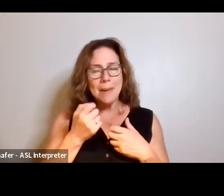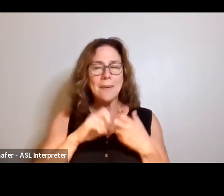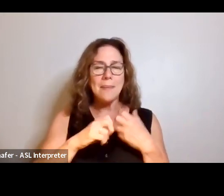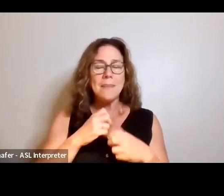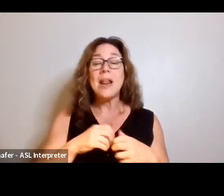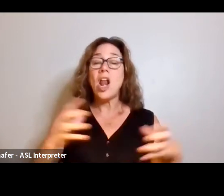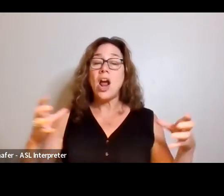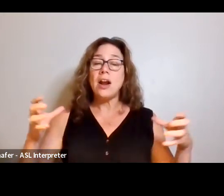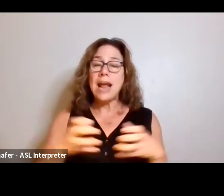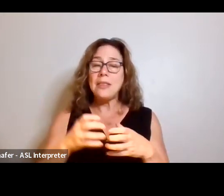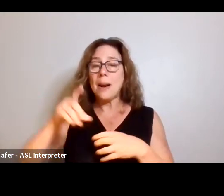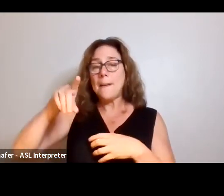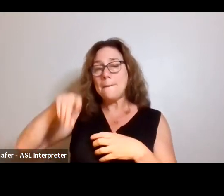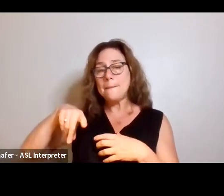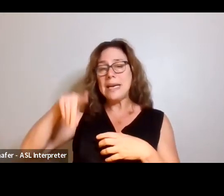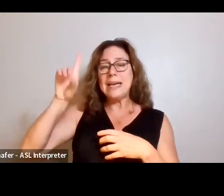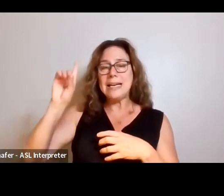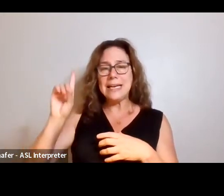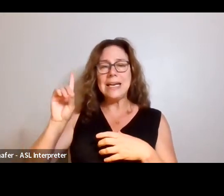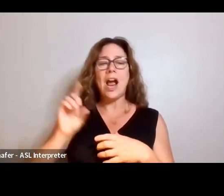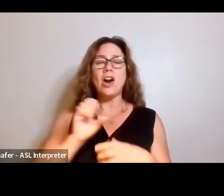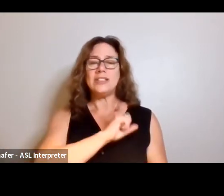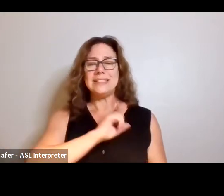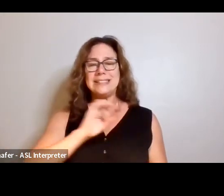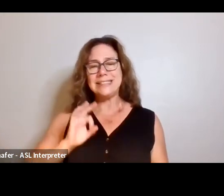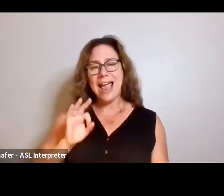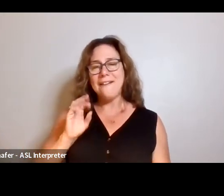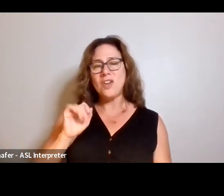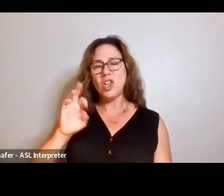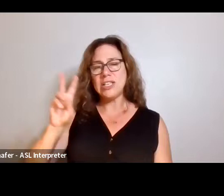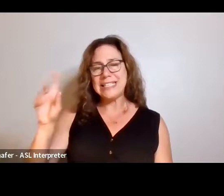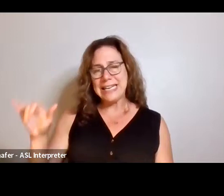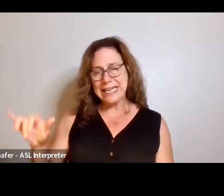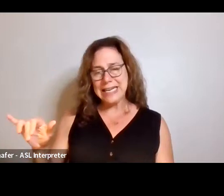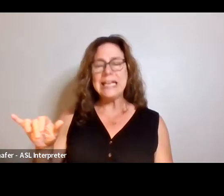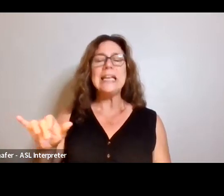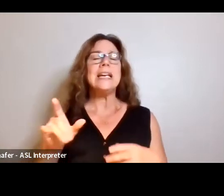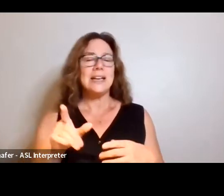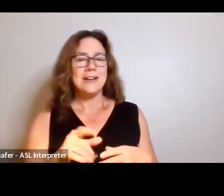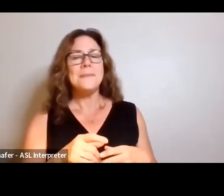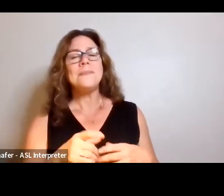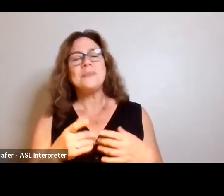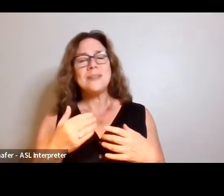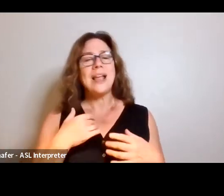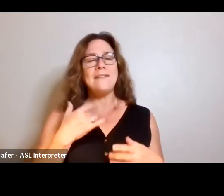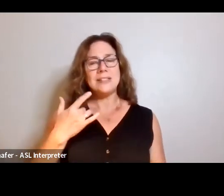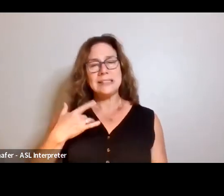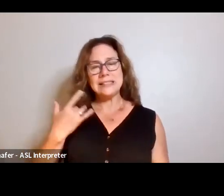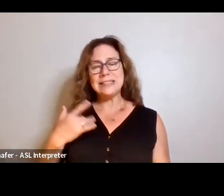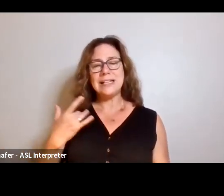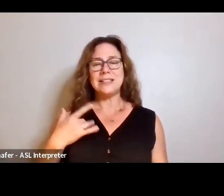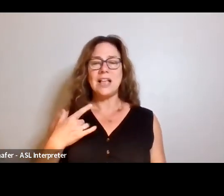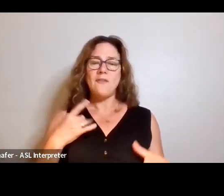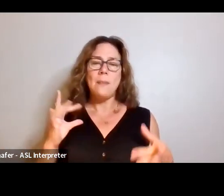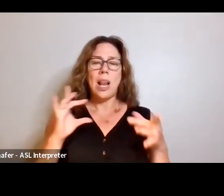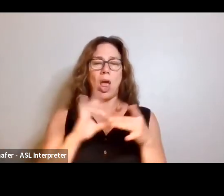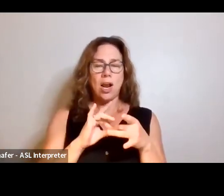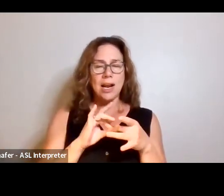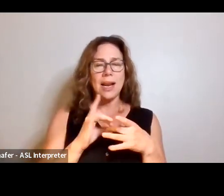PD day, our staffalty, which we call them, our staff and faculty, so everybody has a sense of belonging and